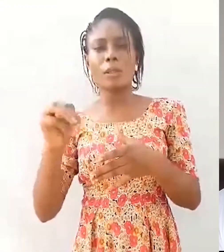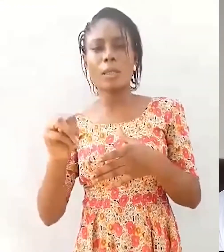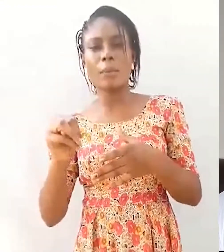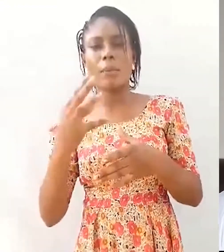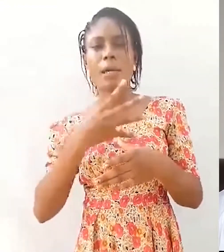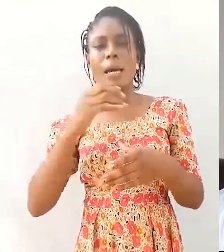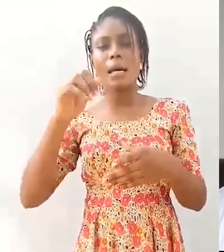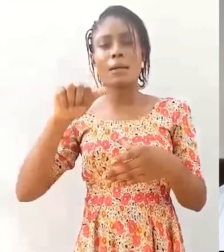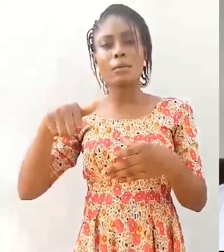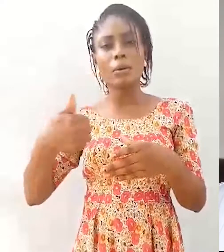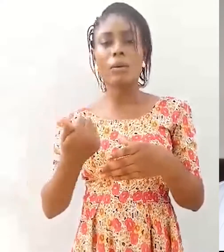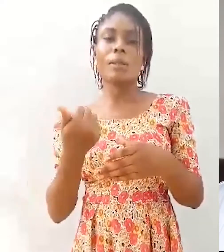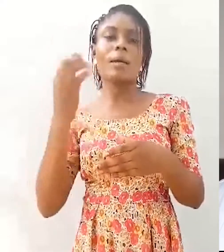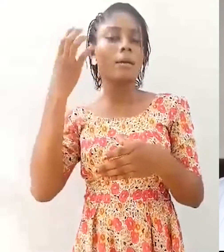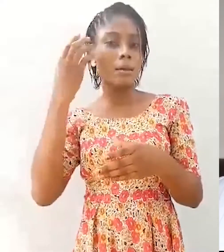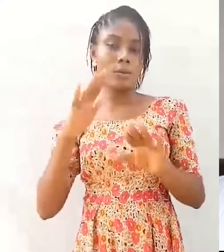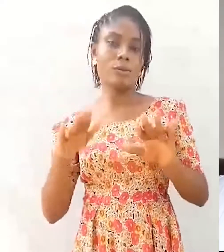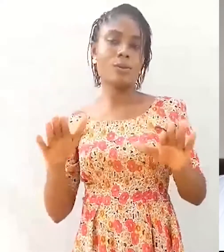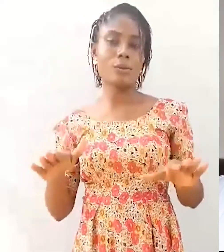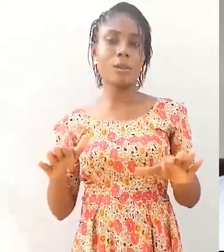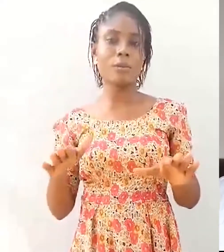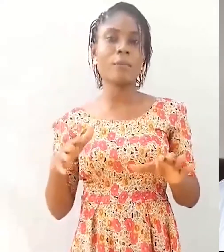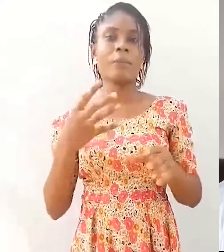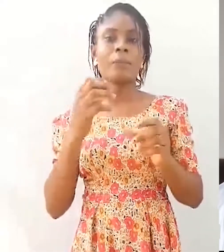hearing. And so